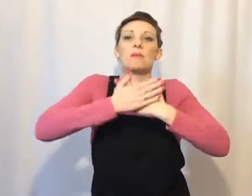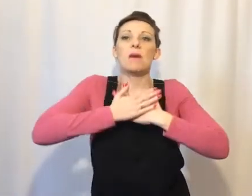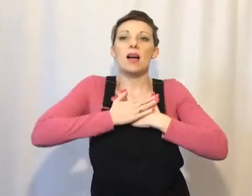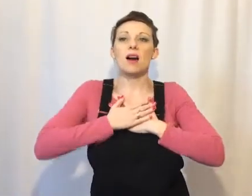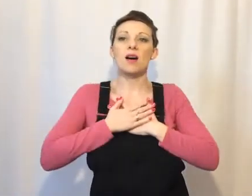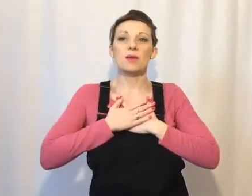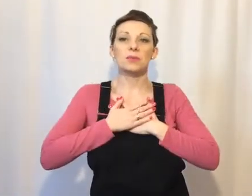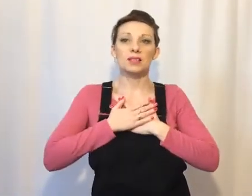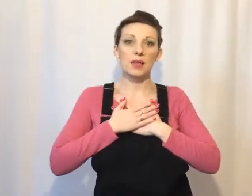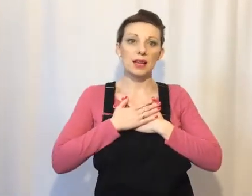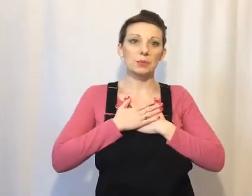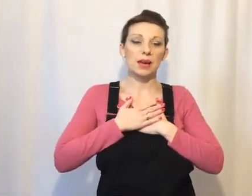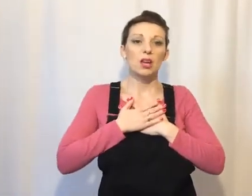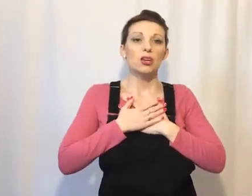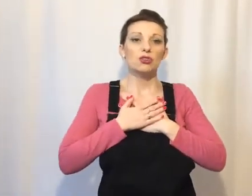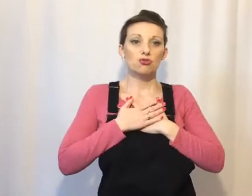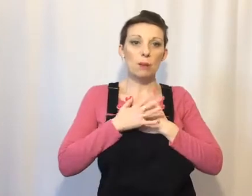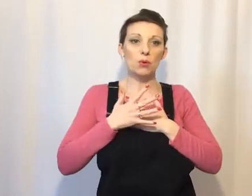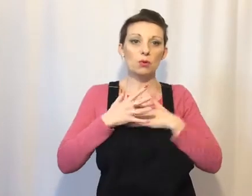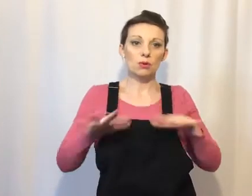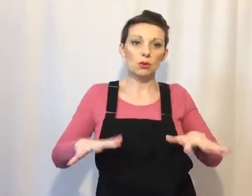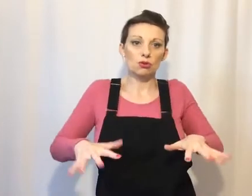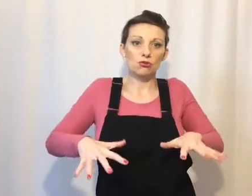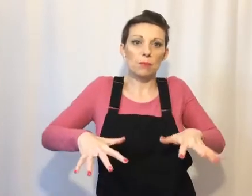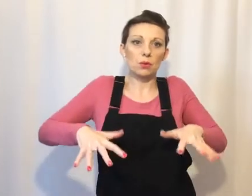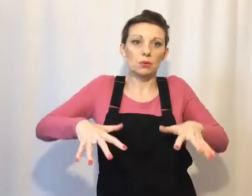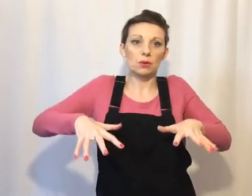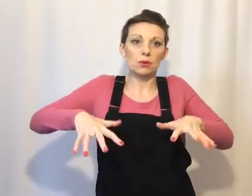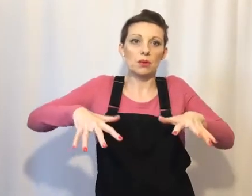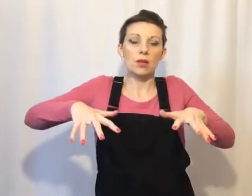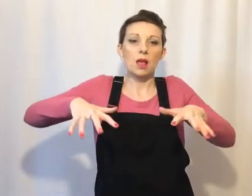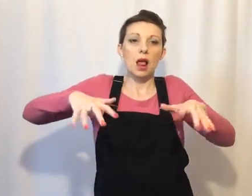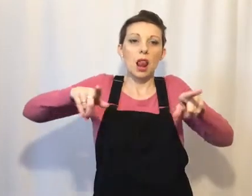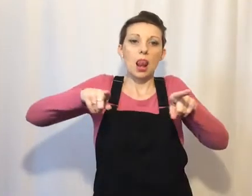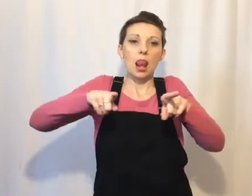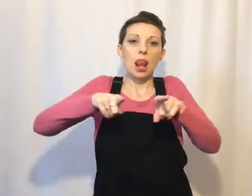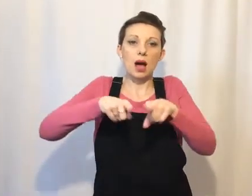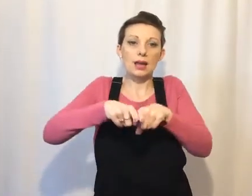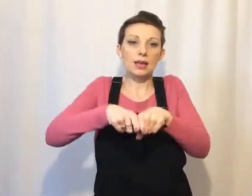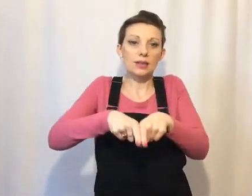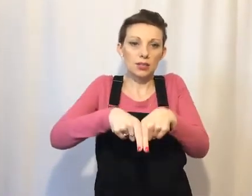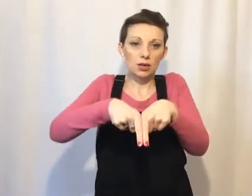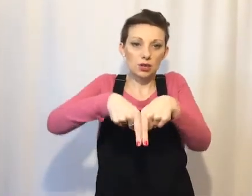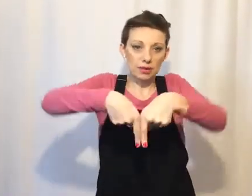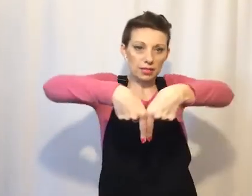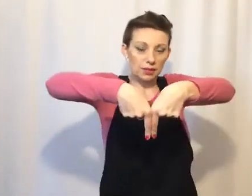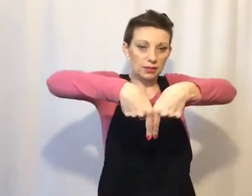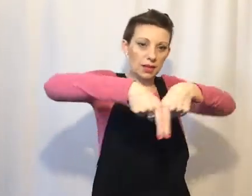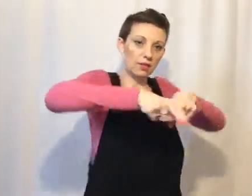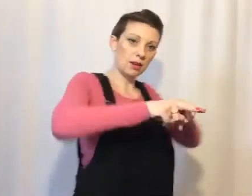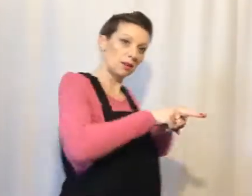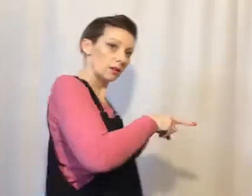my arms, and the next bit, tremble, tremble, like, so you've got your index fingers together there, like